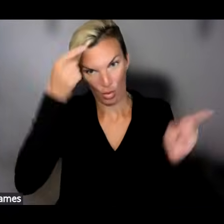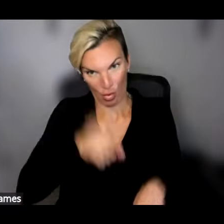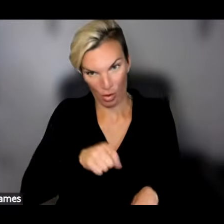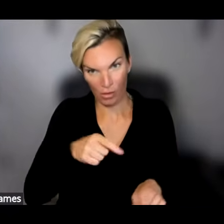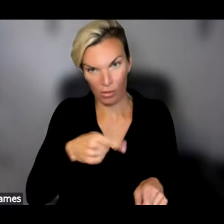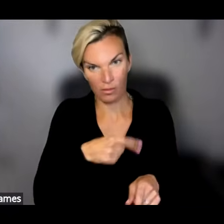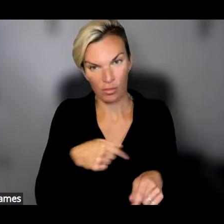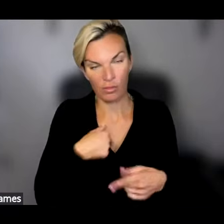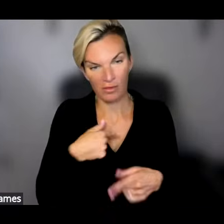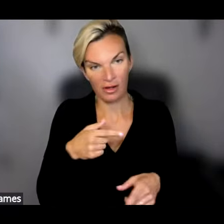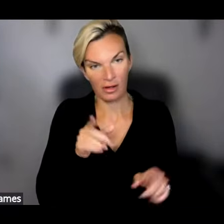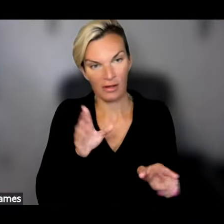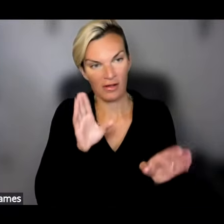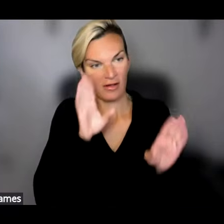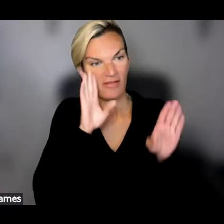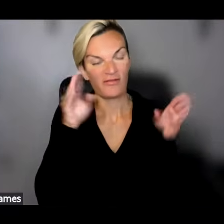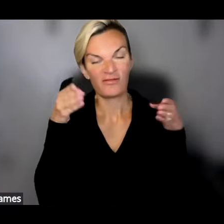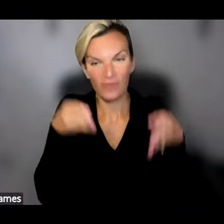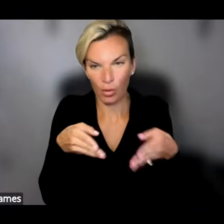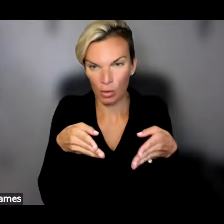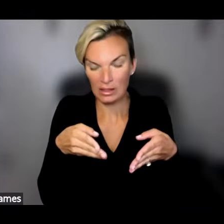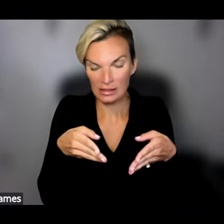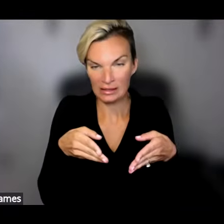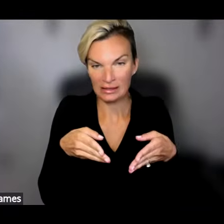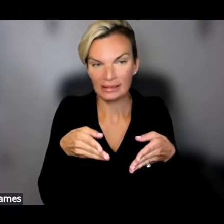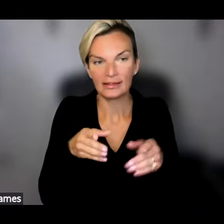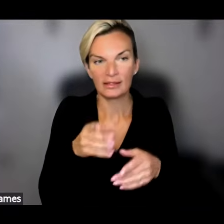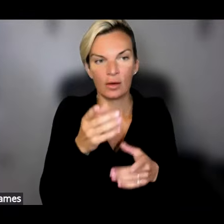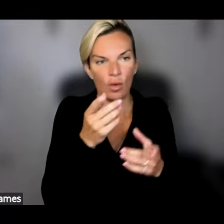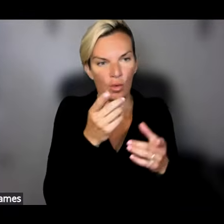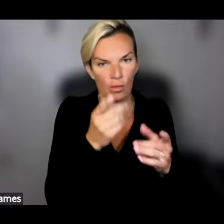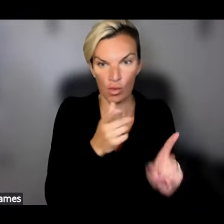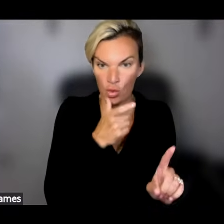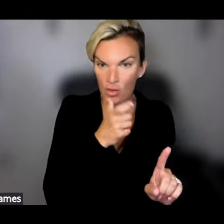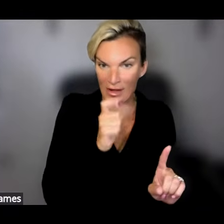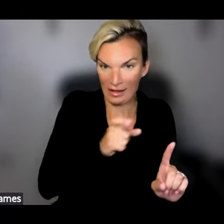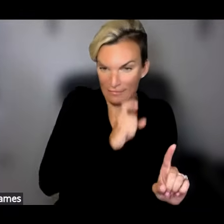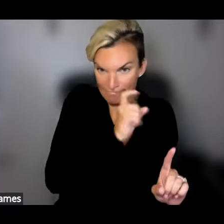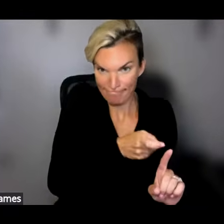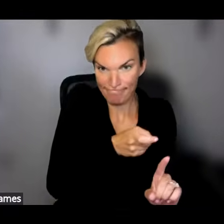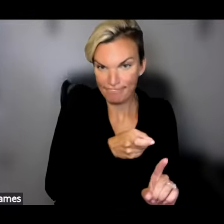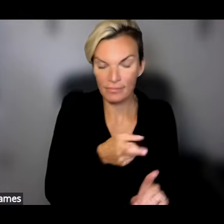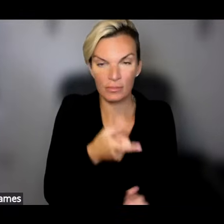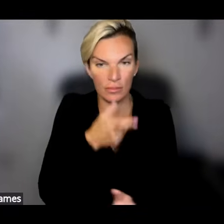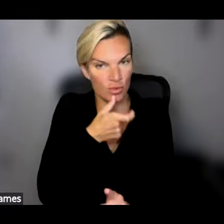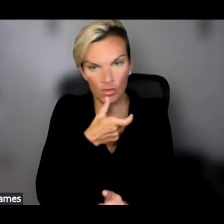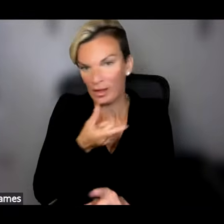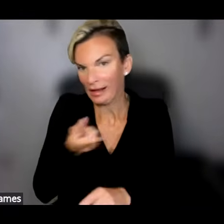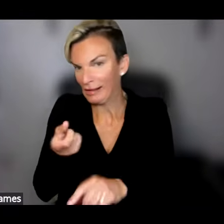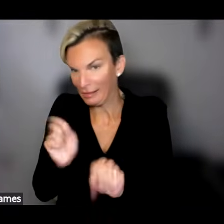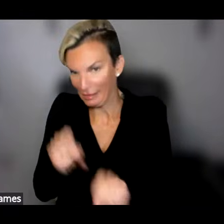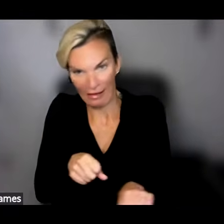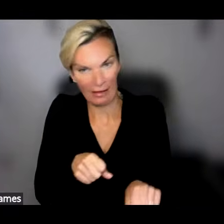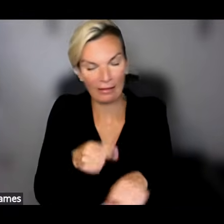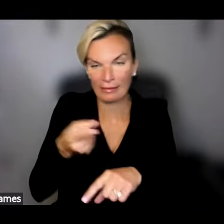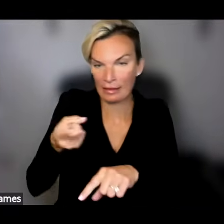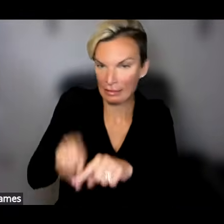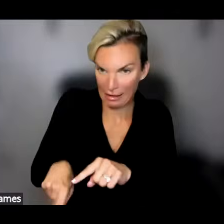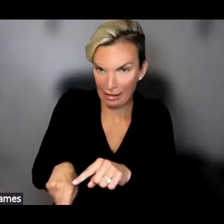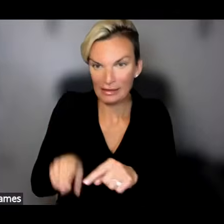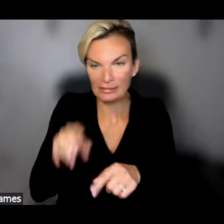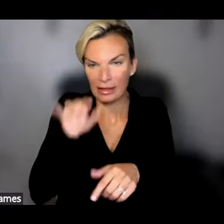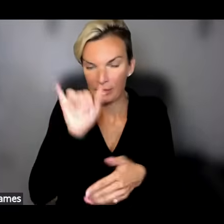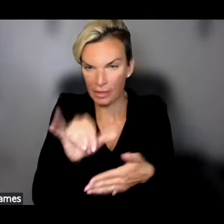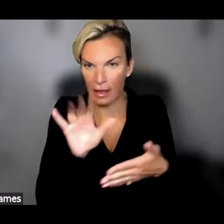on the limitation in contributions. We're focusing now on that in the caption. We're focusing on that on the bullets.